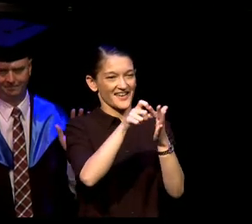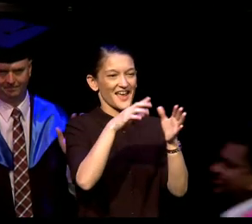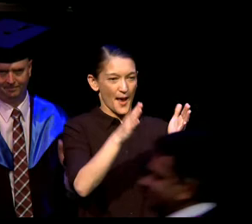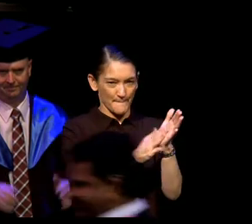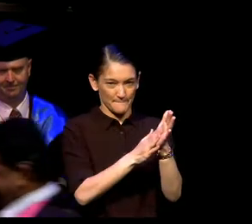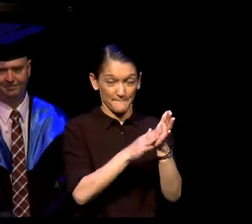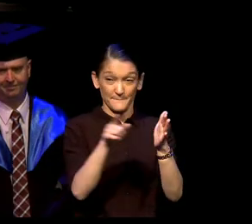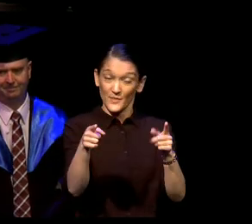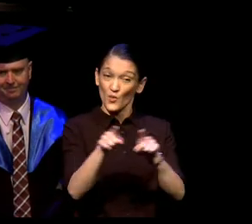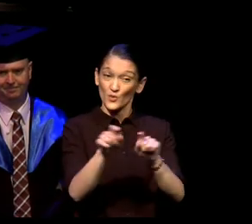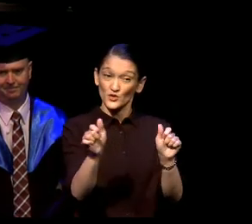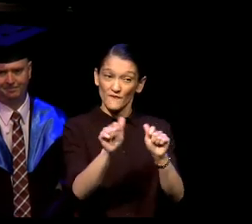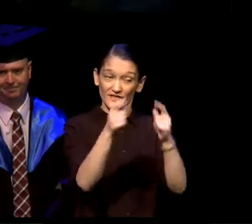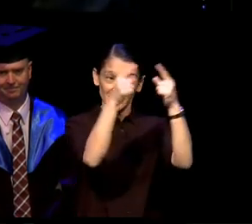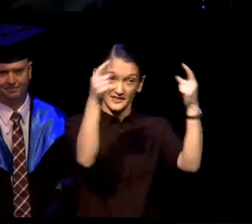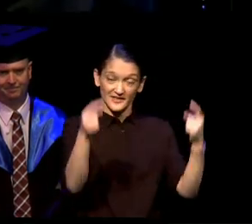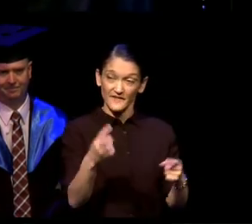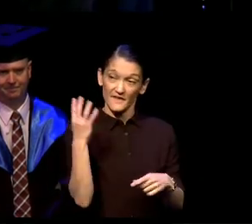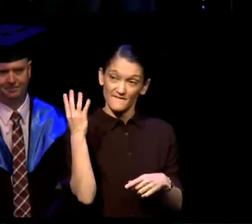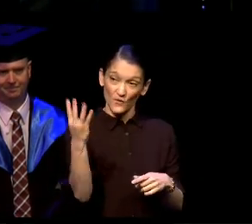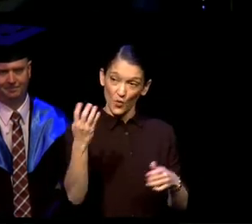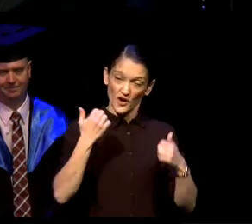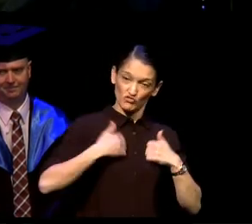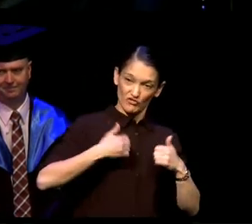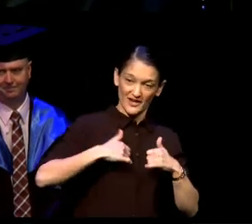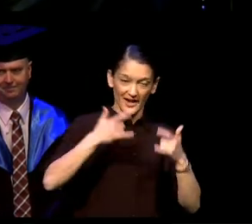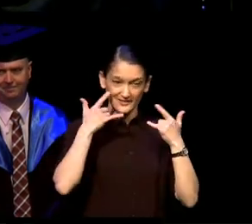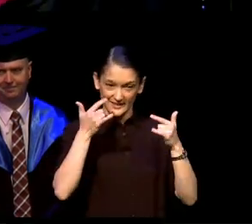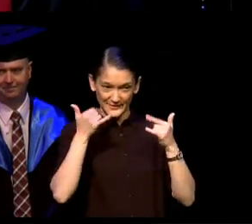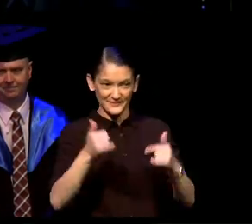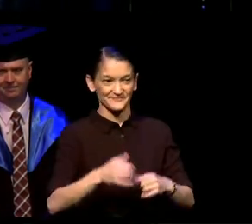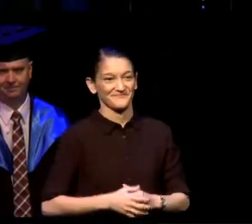Student also completed Certificate 4 in Training and Assessment.